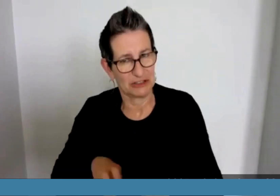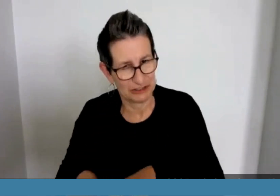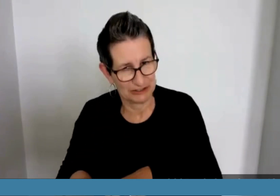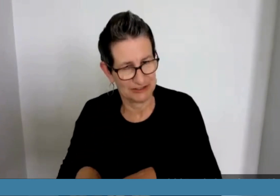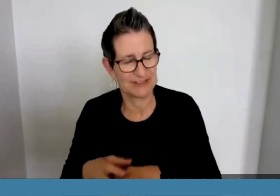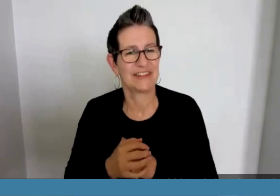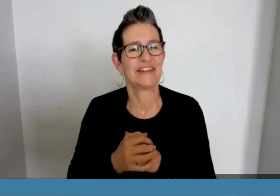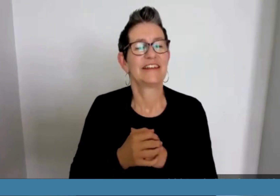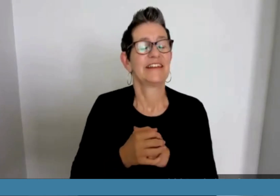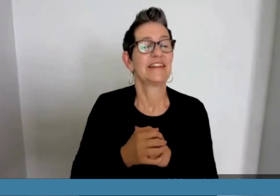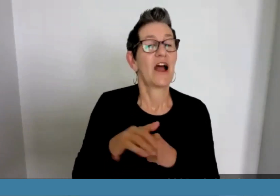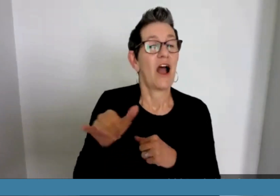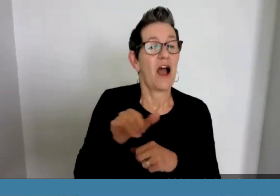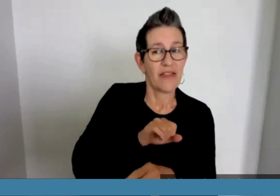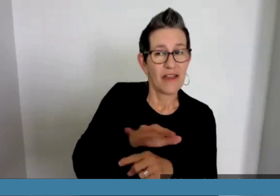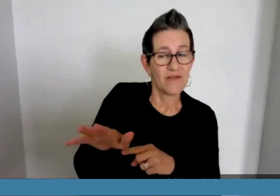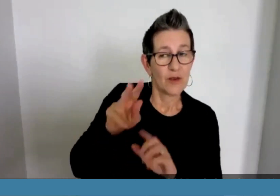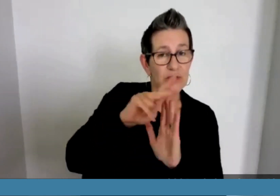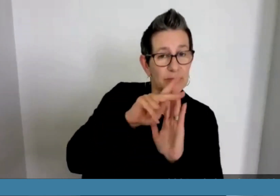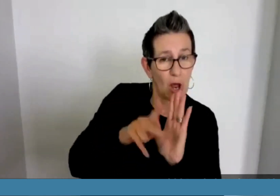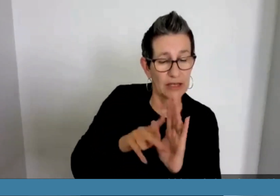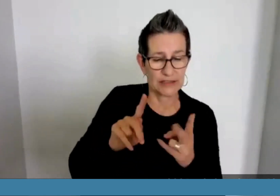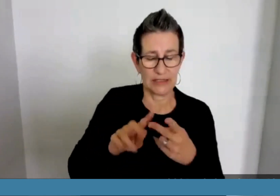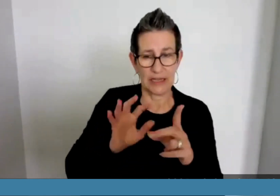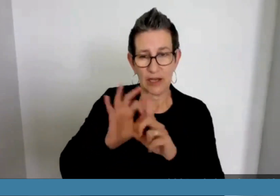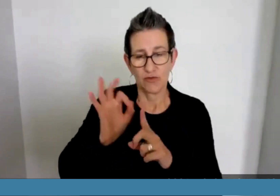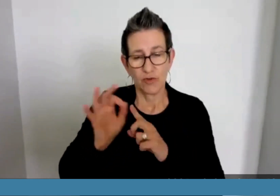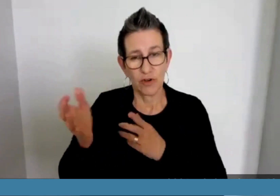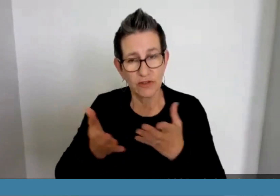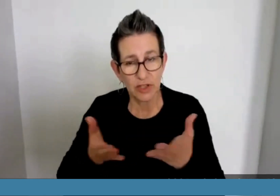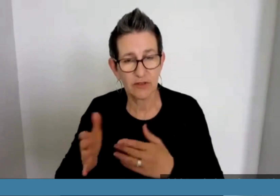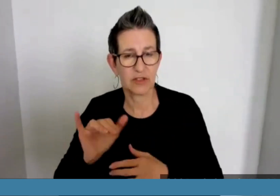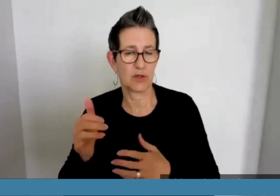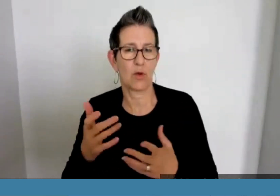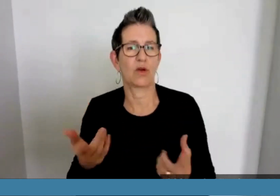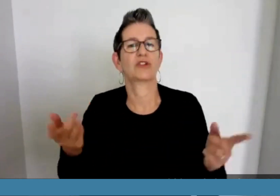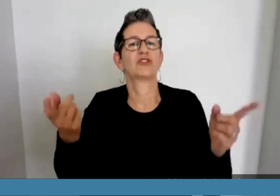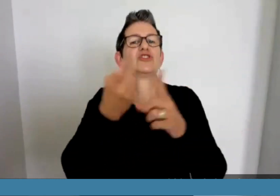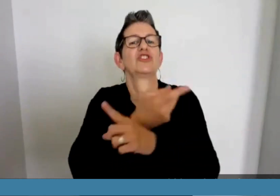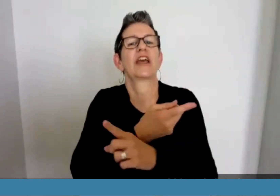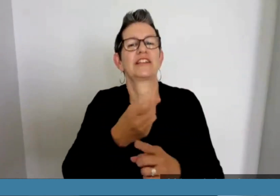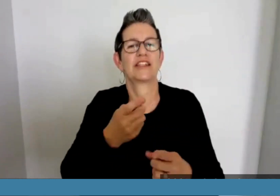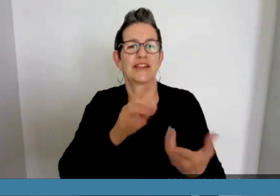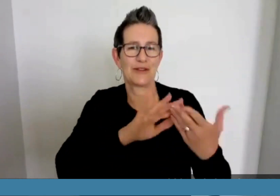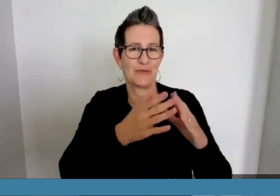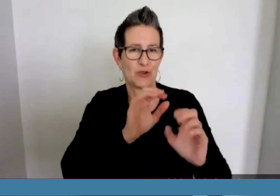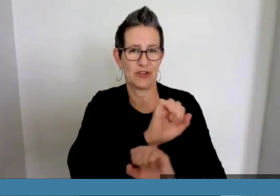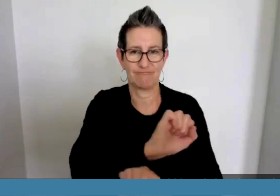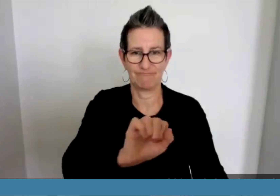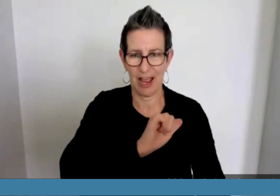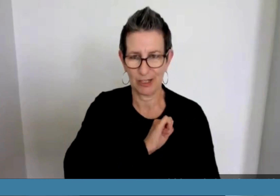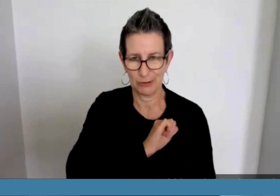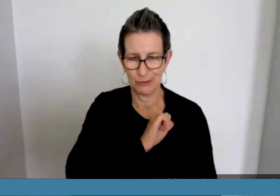that's influencing policy, improving services, or changing community attitudes.